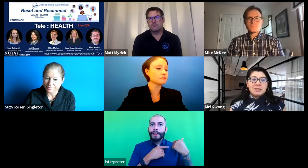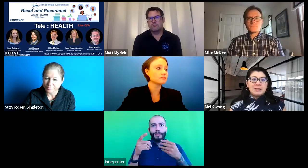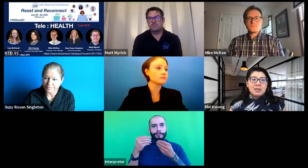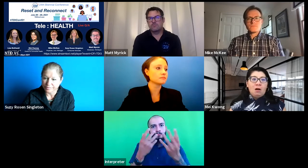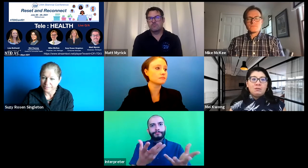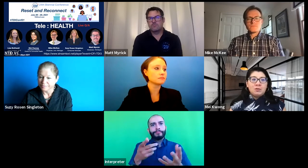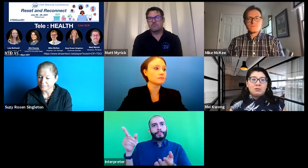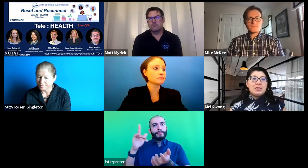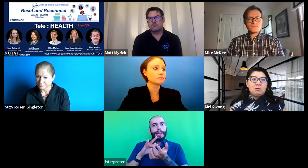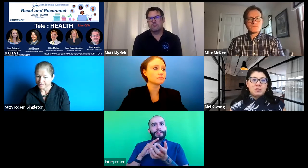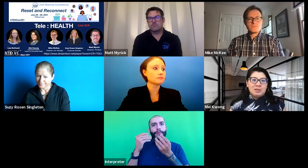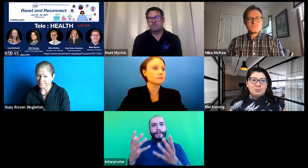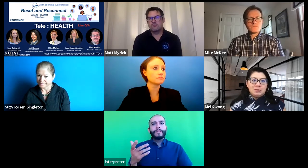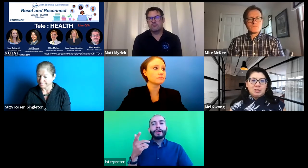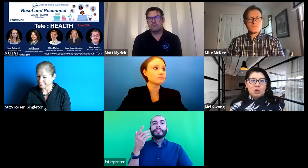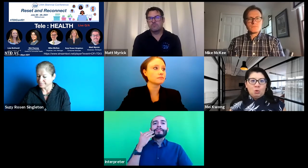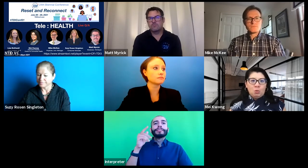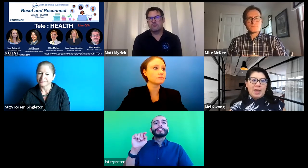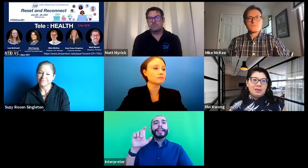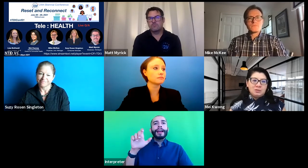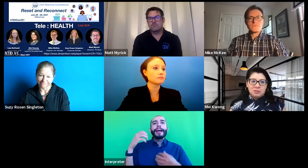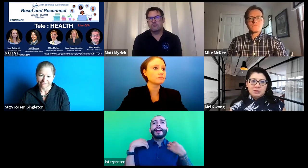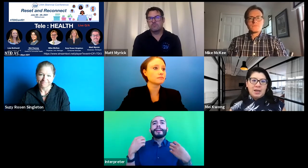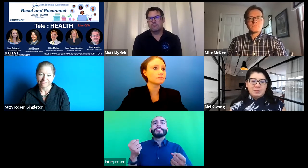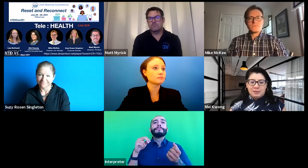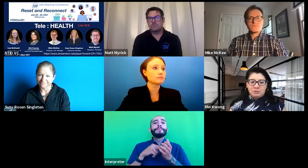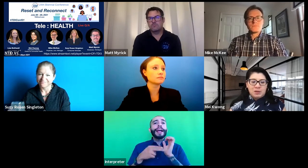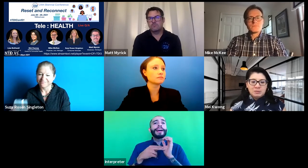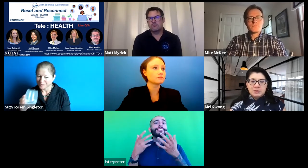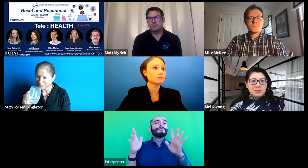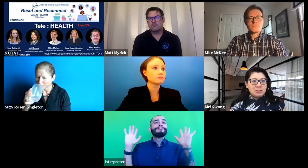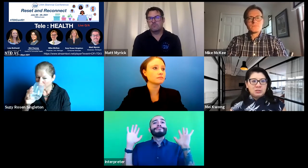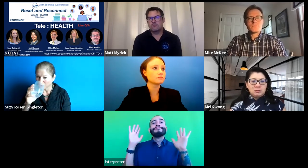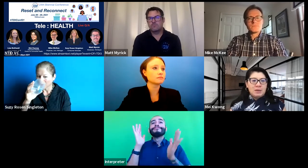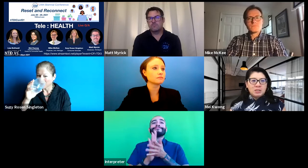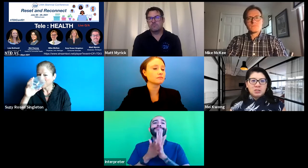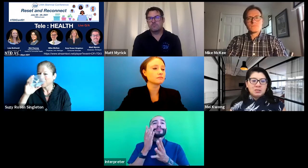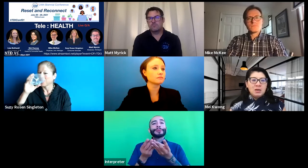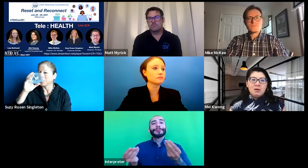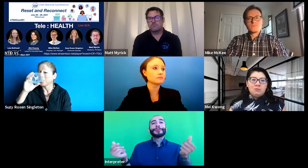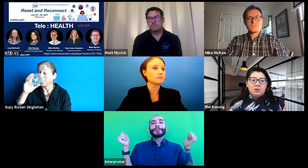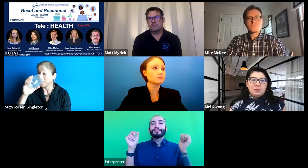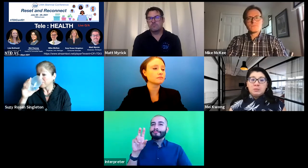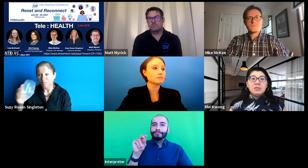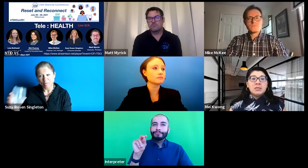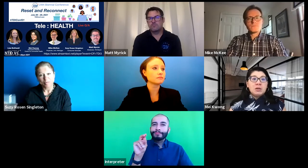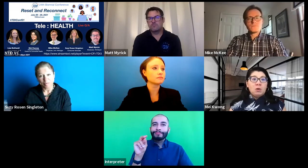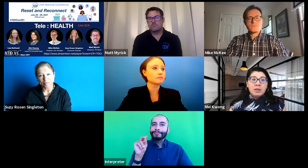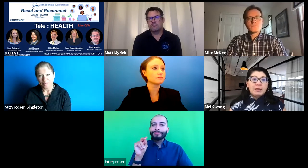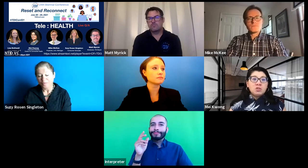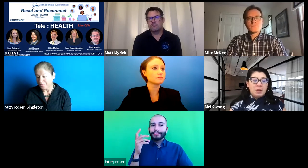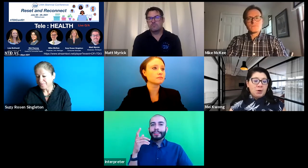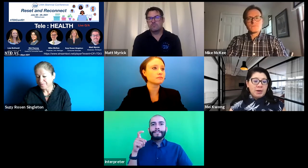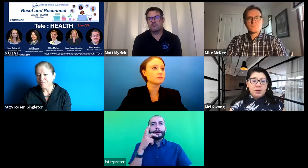mean suddenly all of your legal responsibilities go away. You still have the responsibilities to patients for a disability or